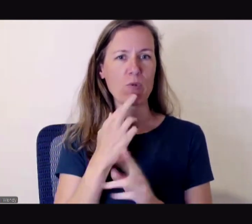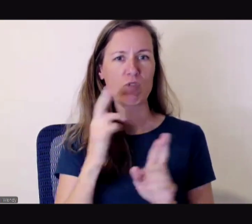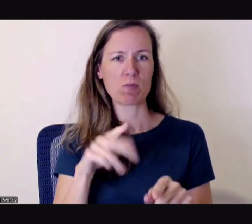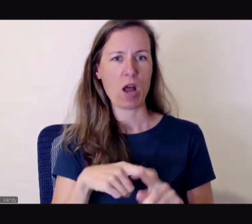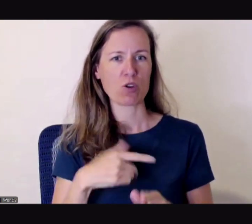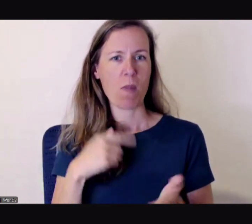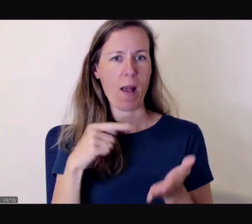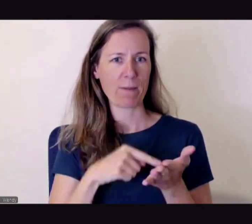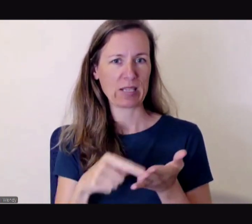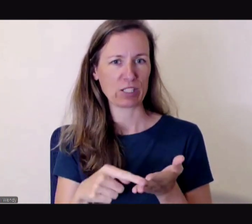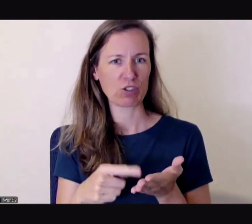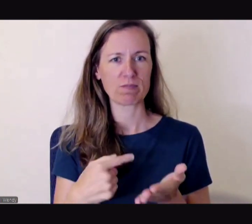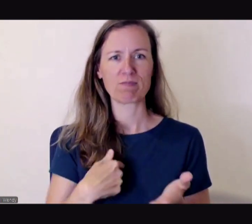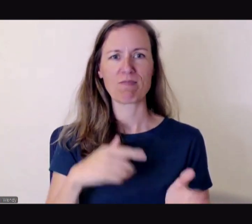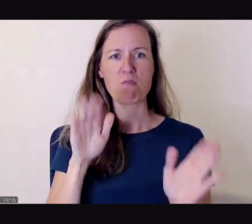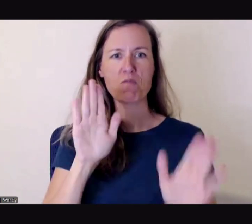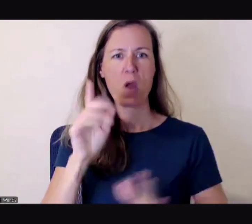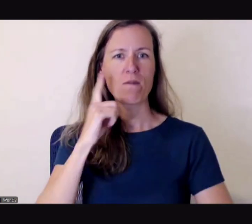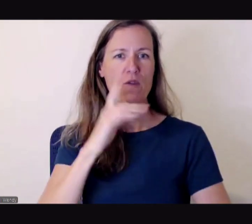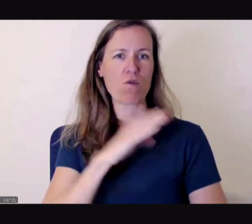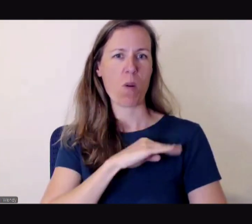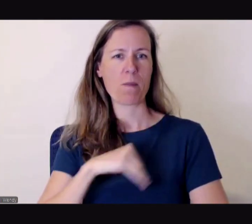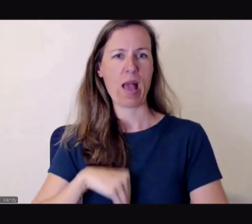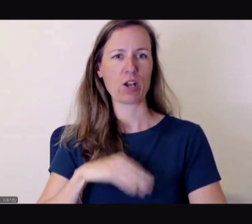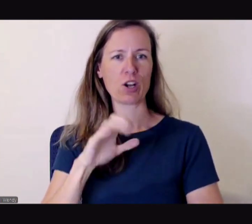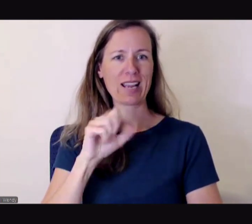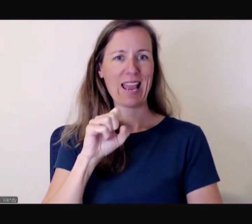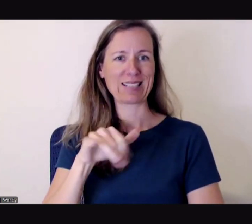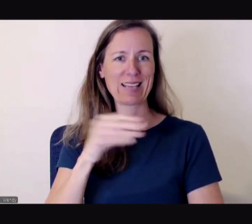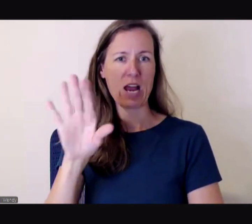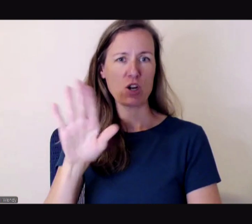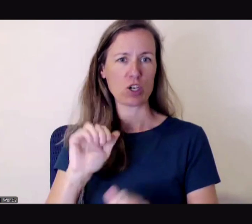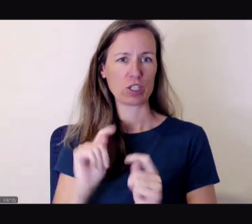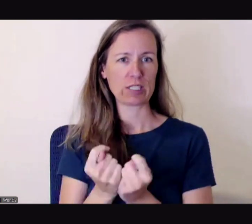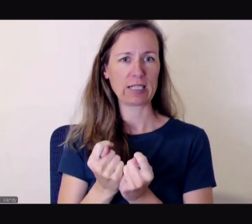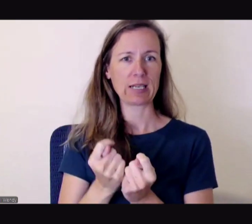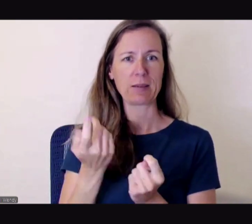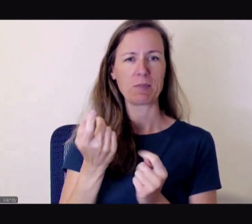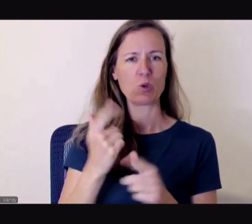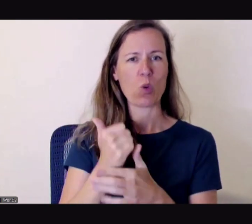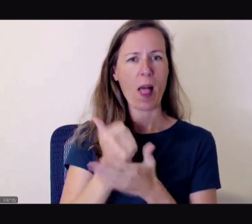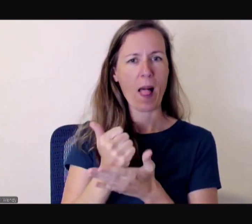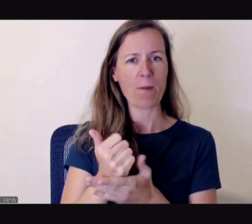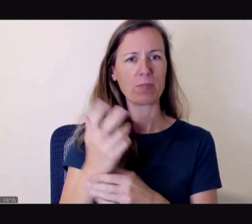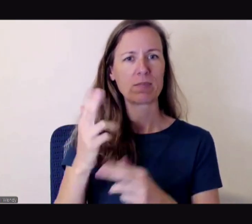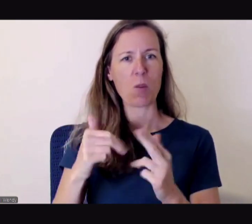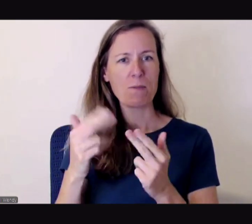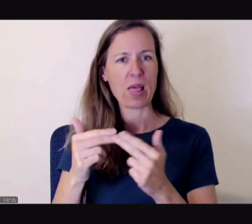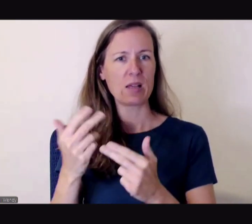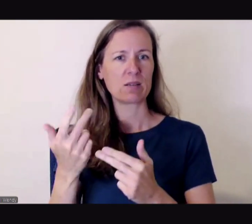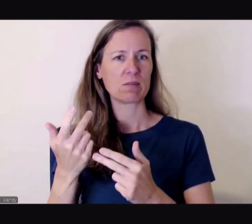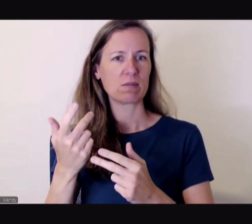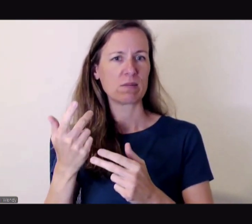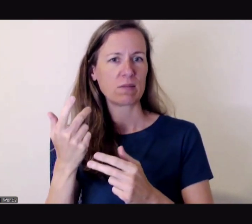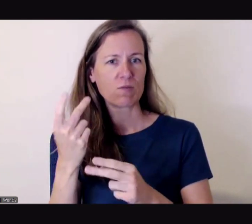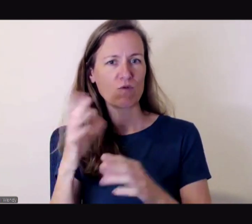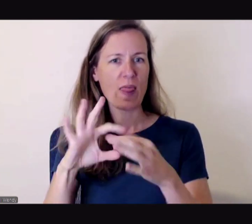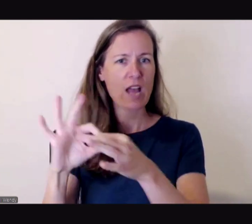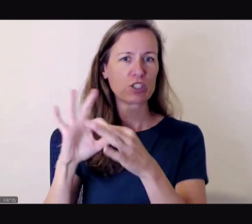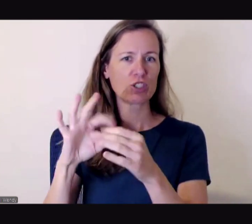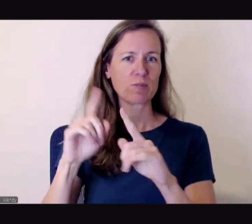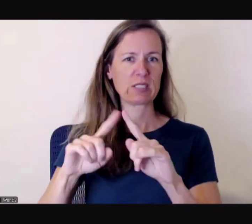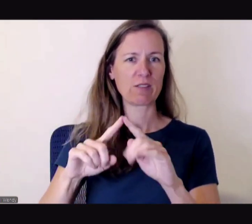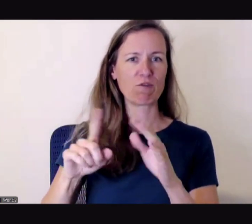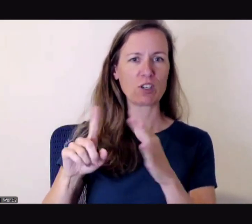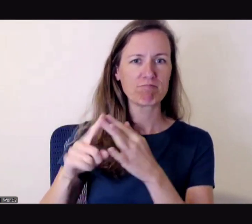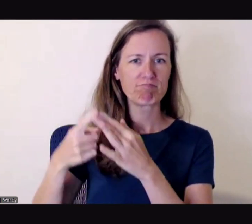to secure the Hospital Hill annexation and managing the crisis with regards to Bladensburg in such a way that Cheverly is still a favorable contender for